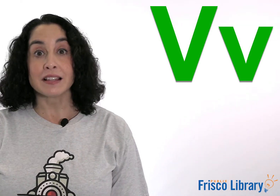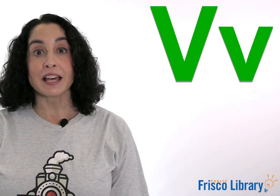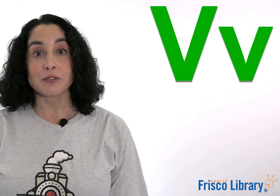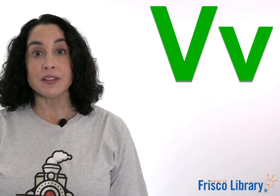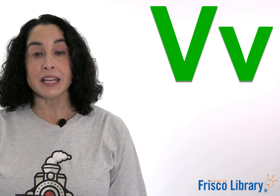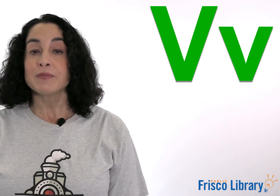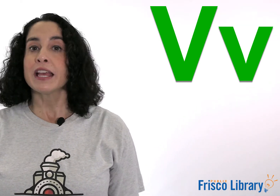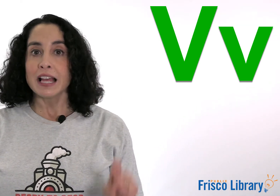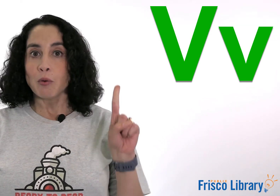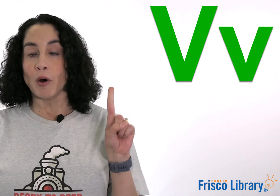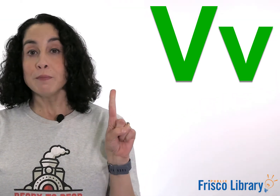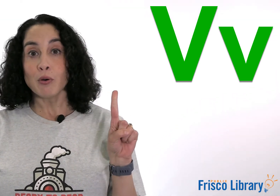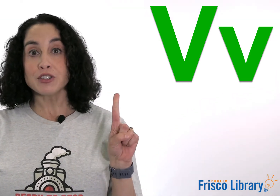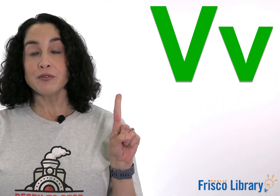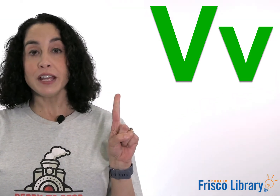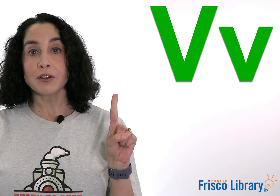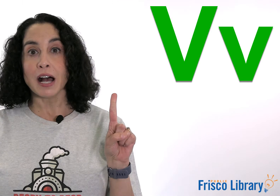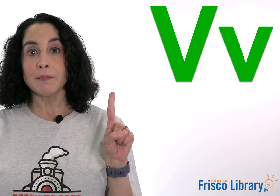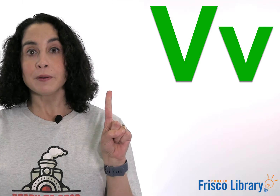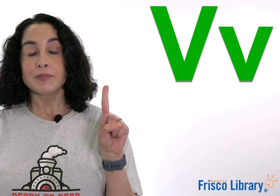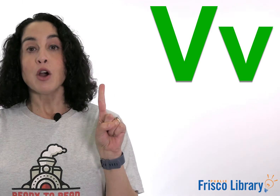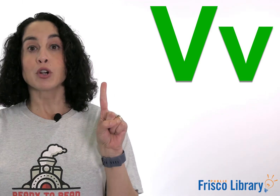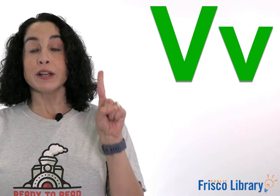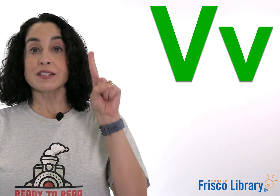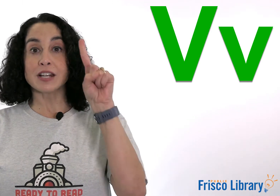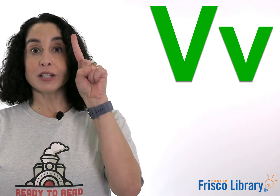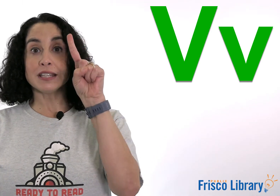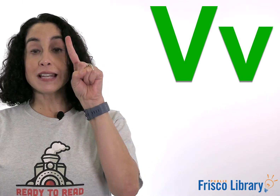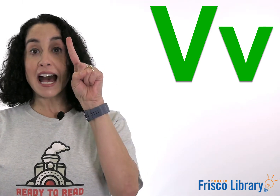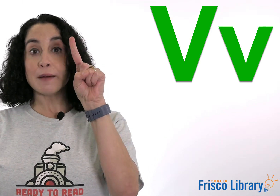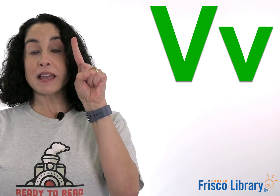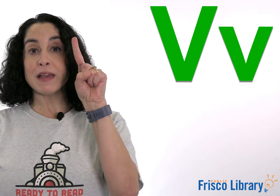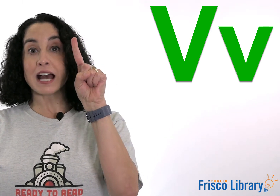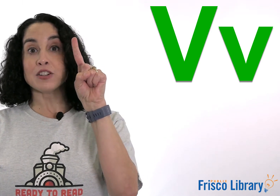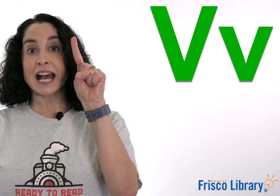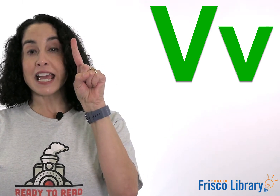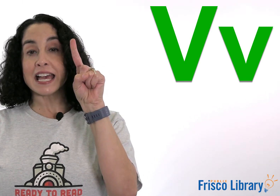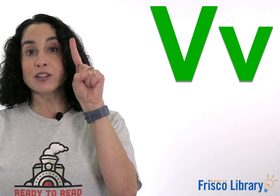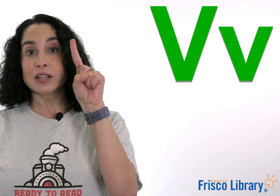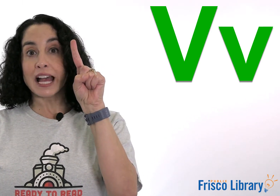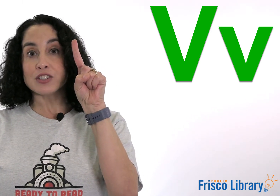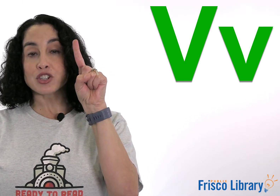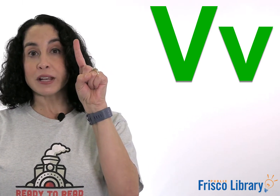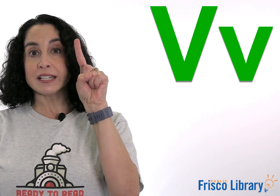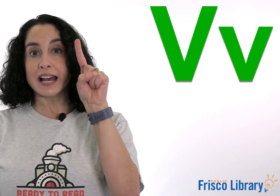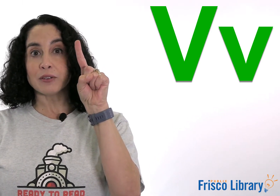the letter V one point your finger up we're going to start at the top and make a diagonal line straight down